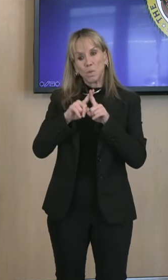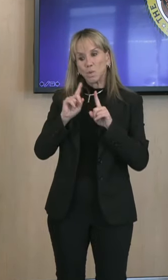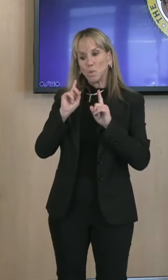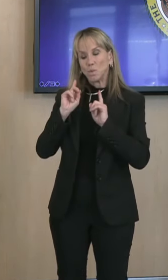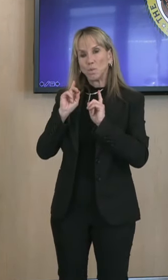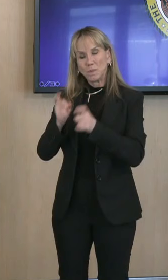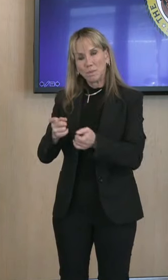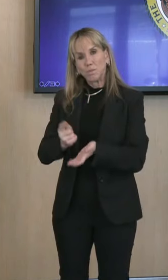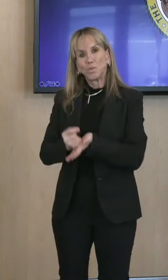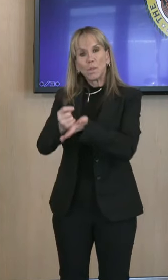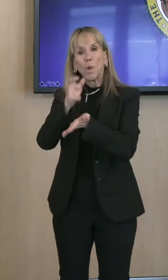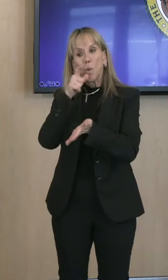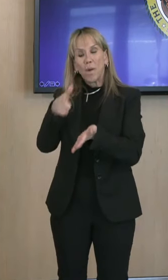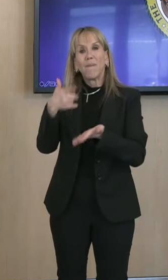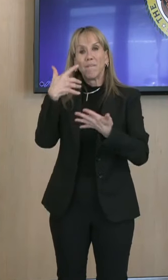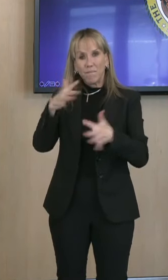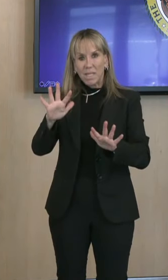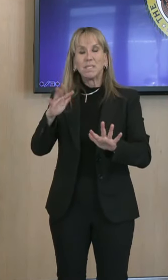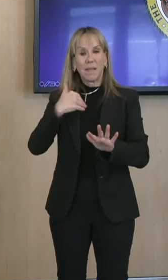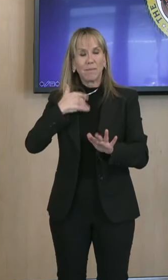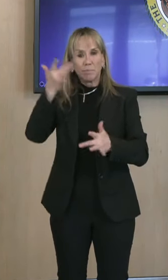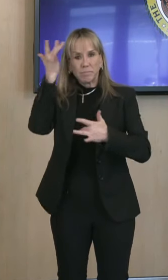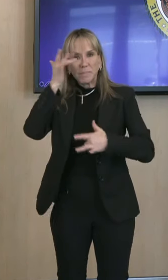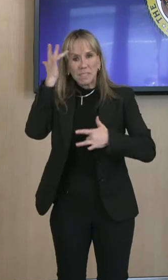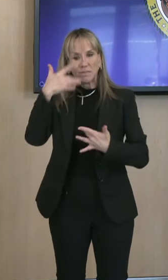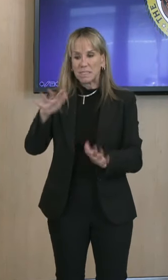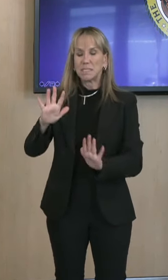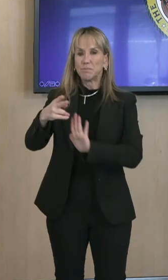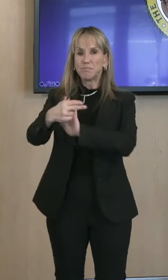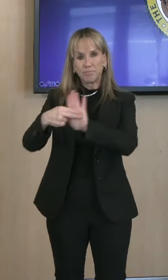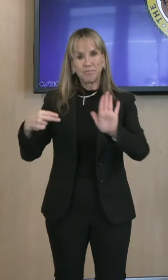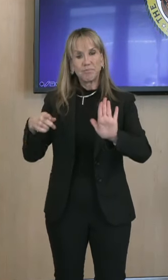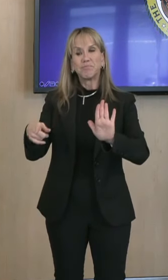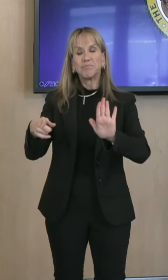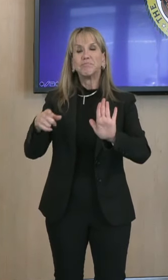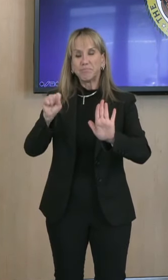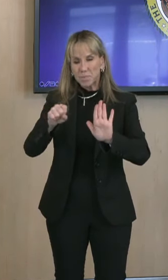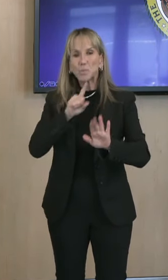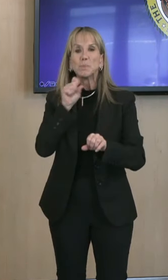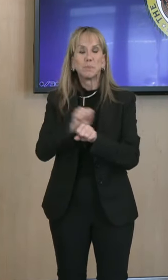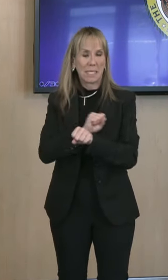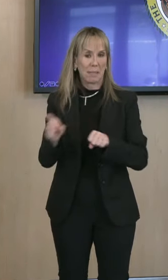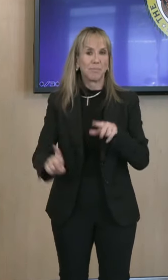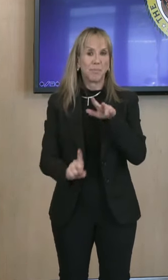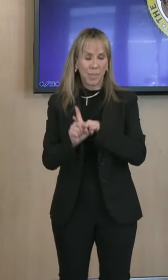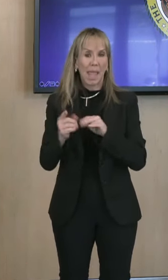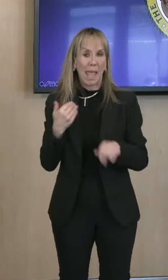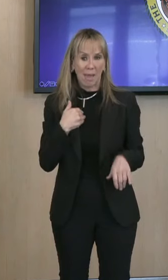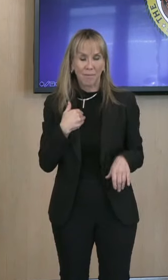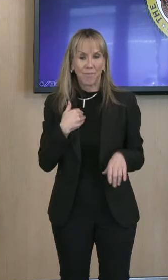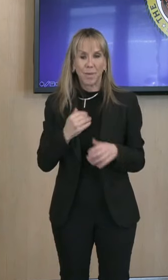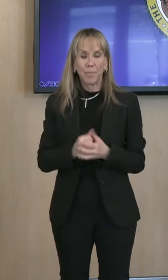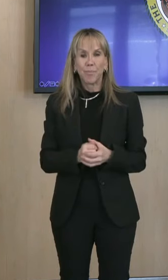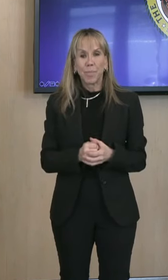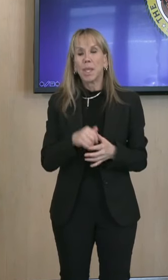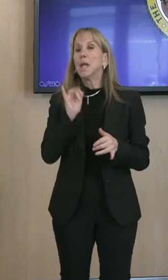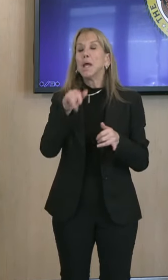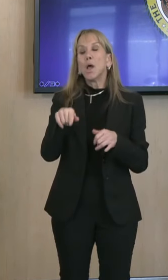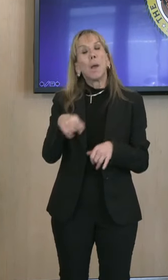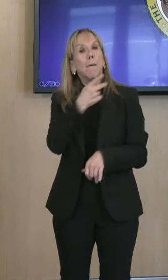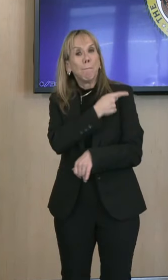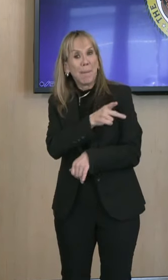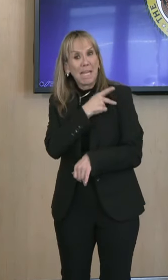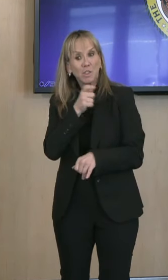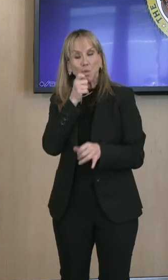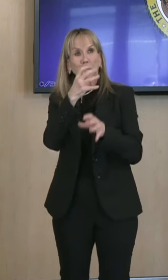been medically diagnosed with this illness. It is not helpful to the patients who are getting treatment, nor is it helpful